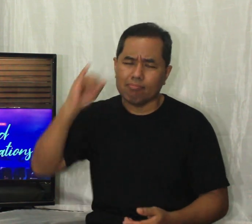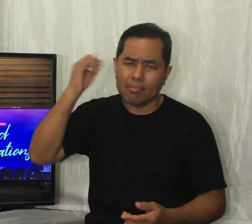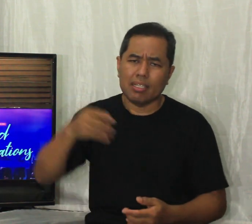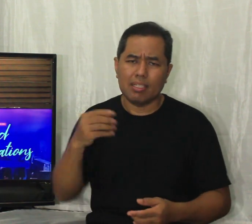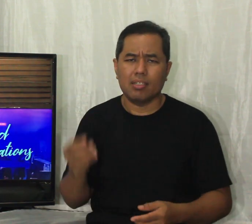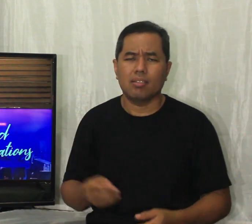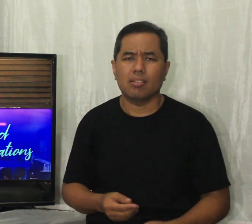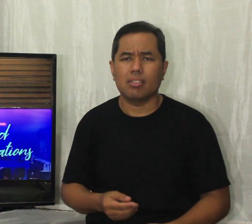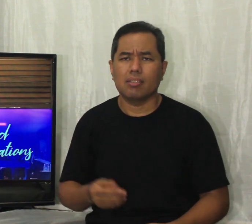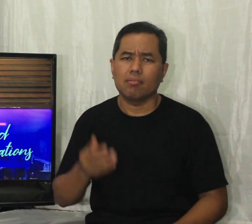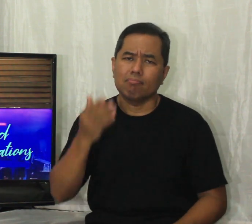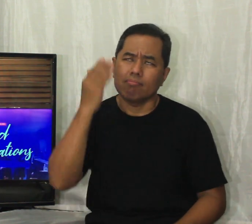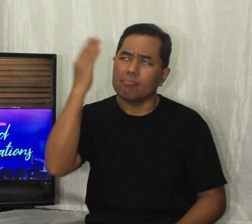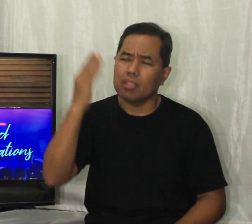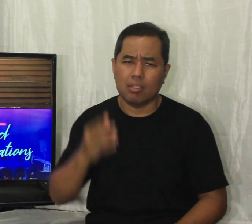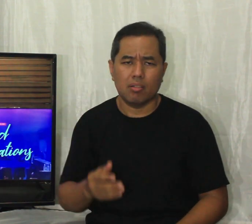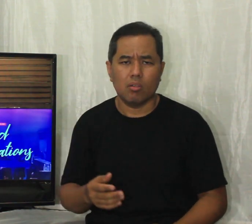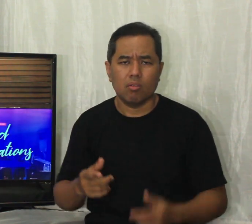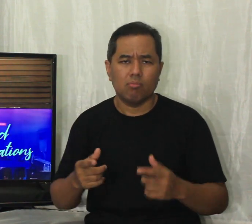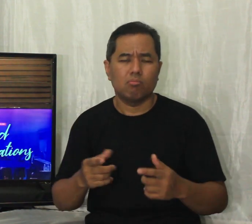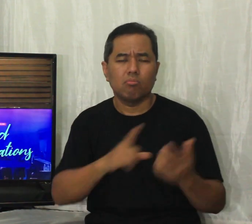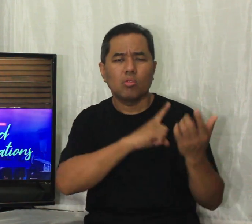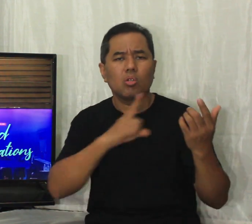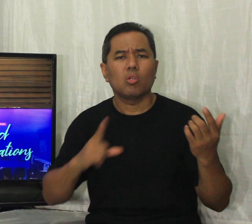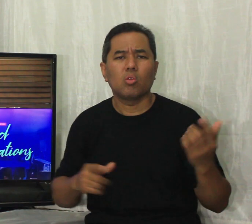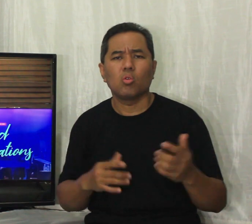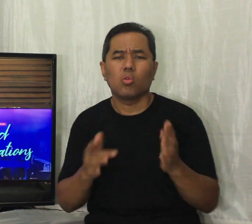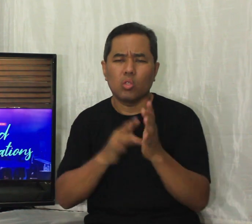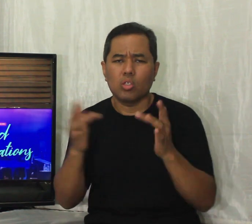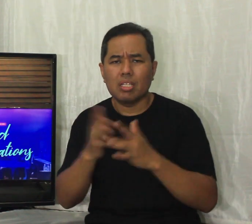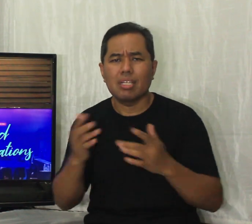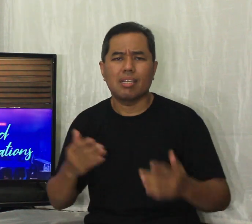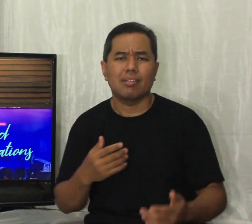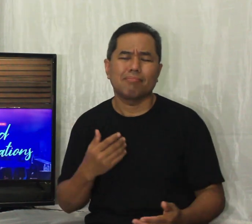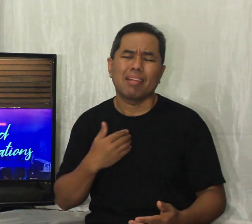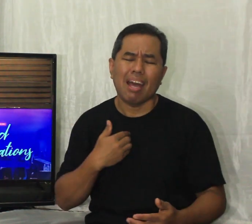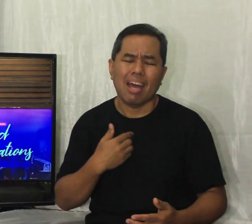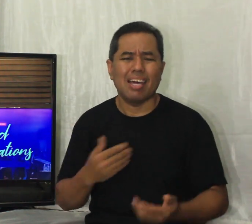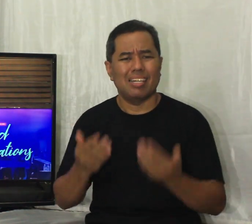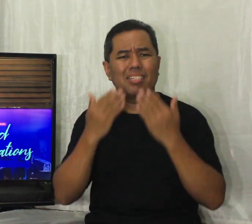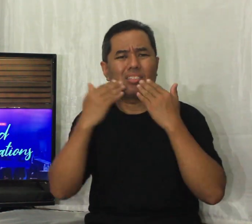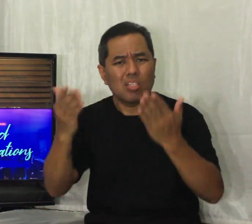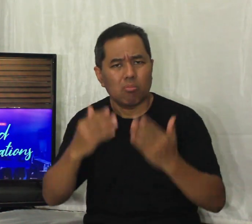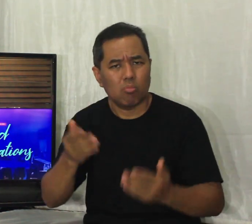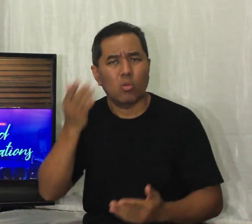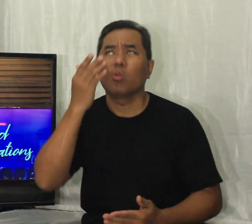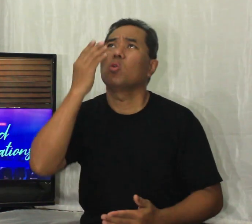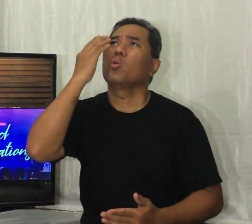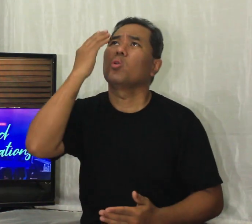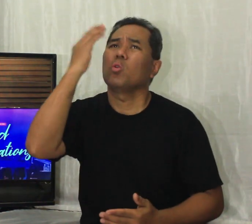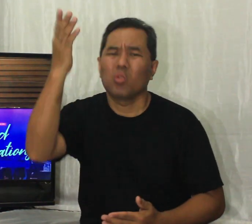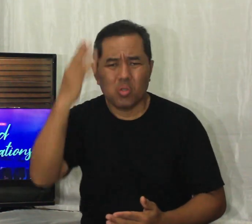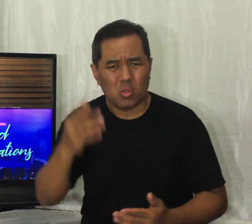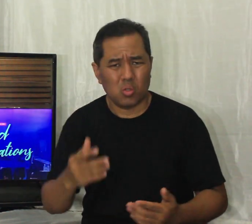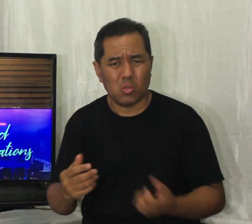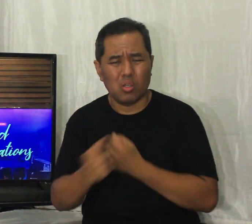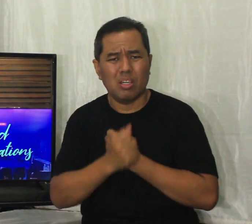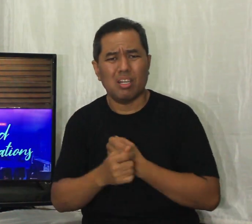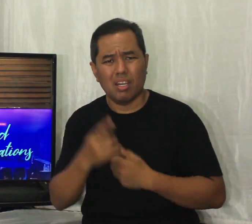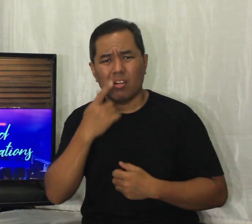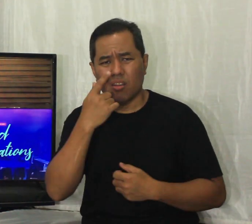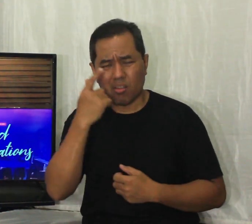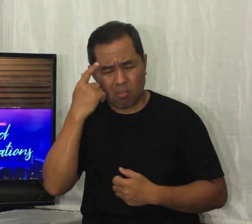life. Lord Jesus, I thank you for your love for me. I thank you that even my future you have already